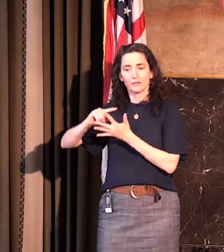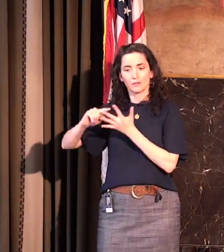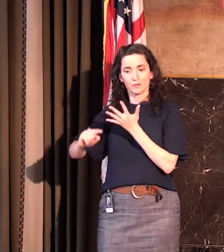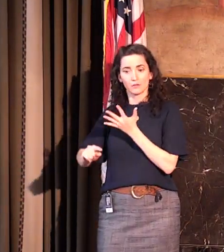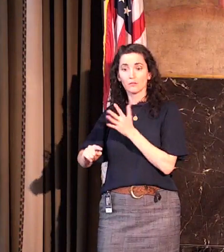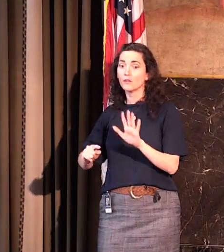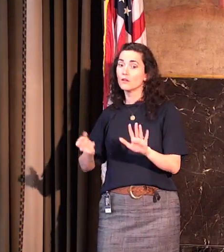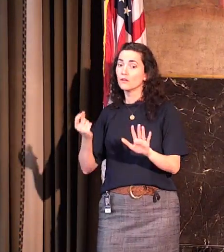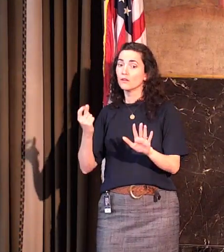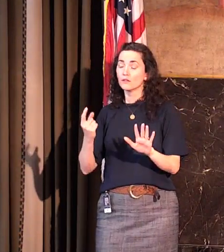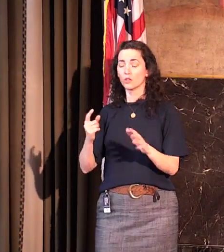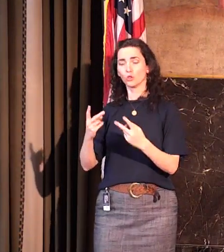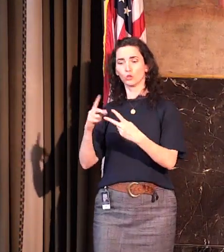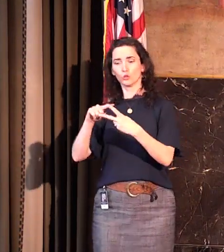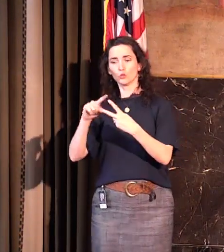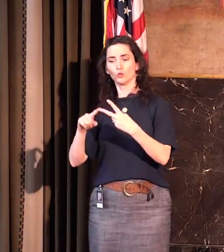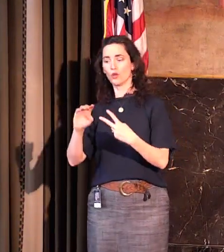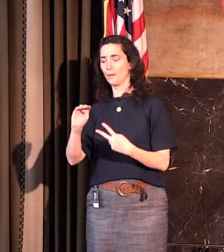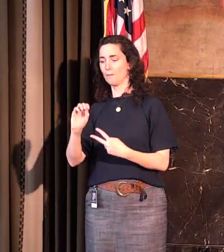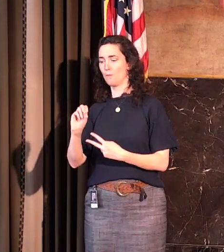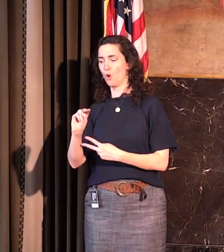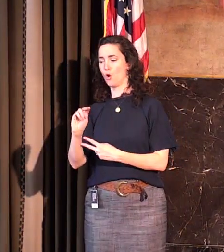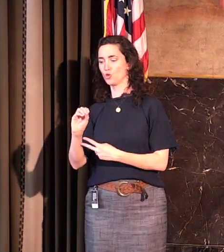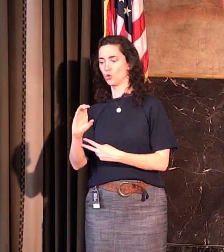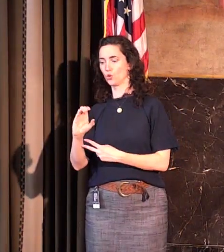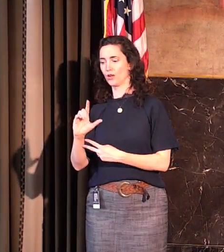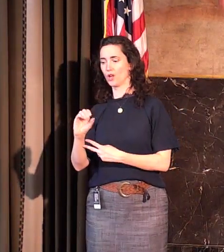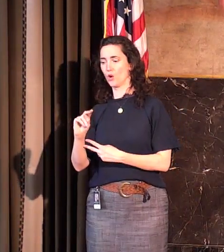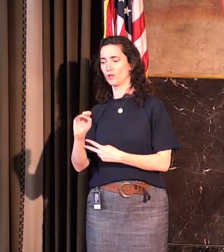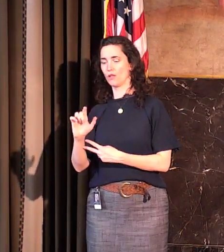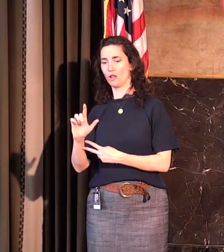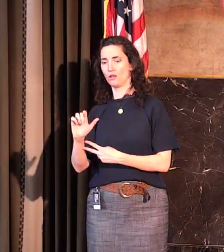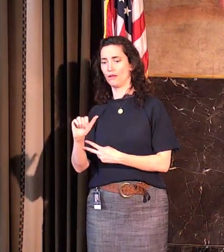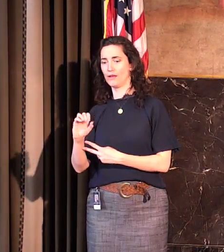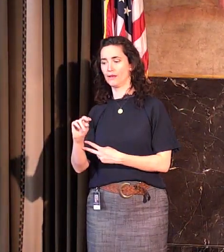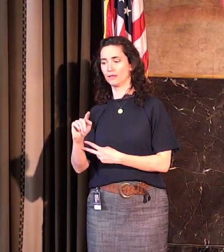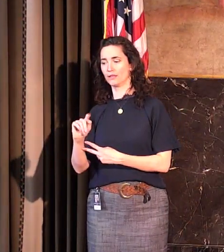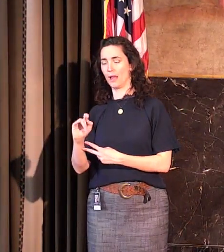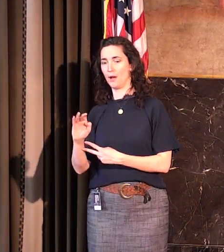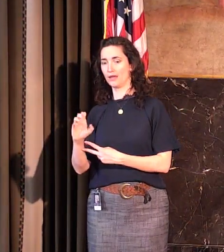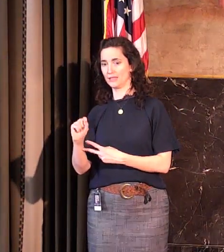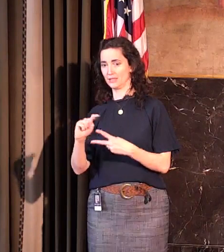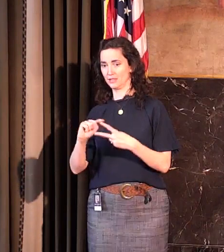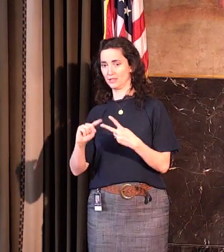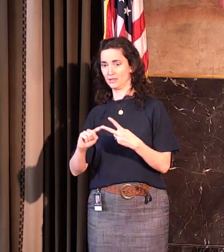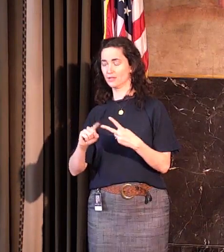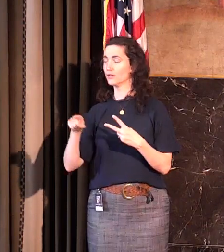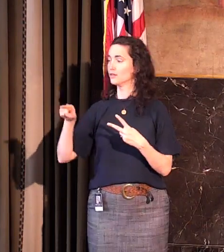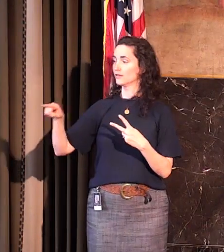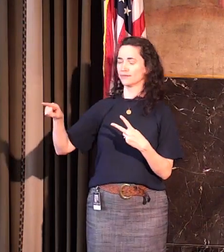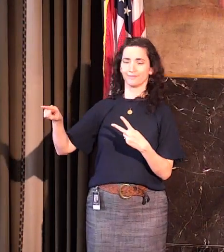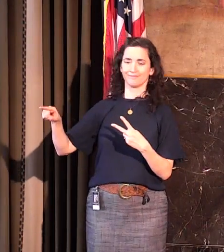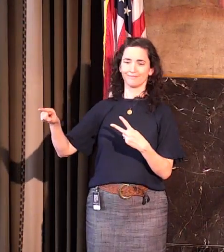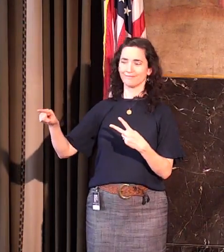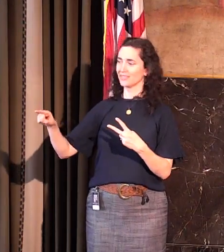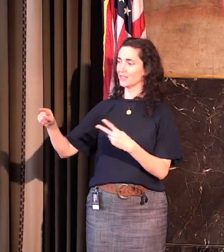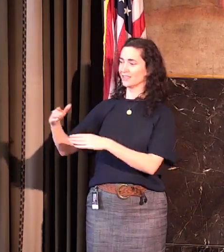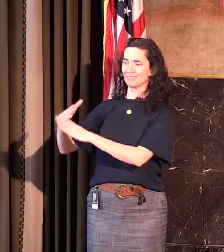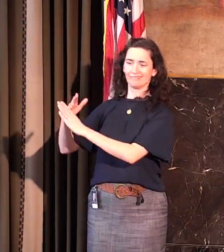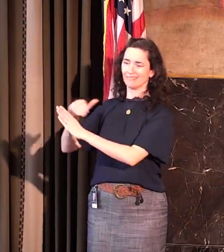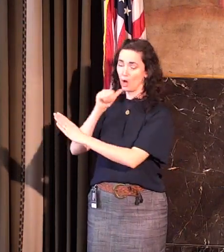2 of our monoclonal antibodies don't work that well against Omicron. We have one that does. We have new oral medicines